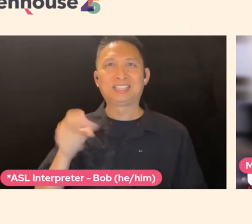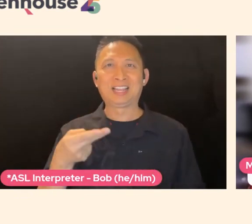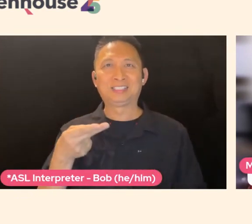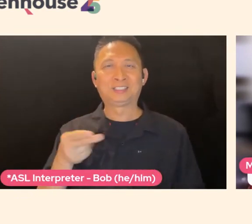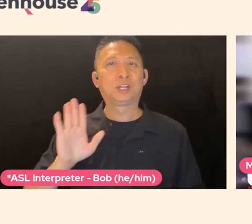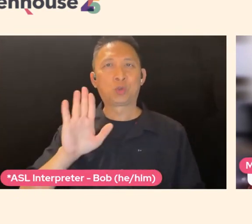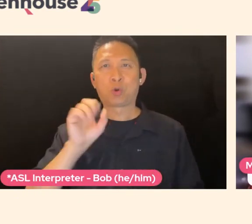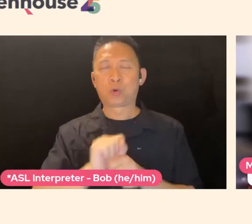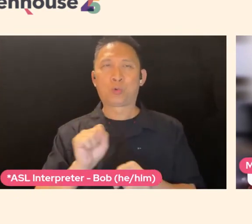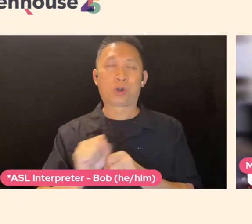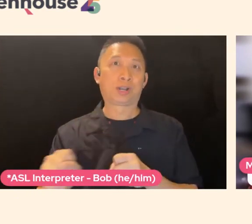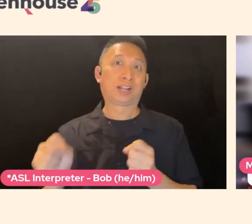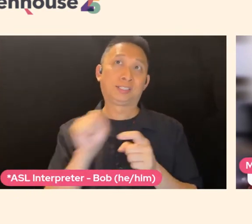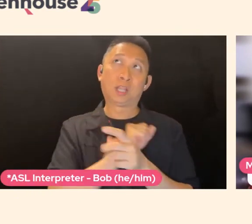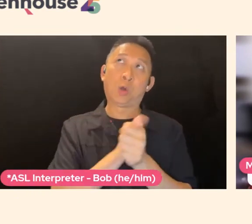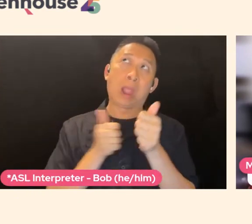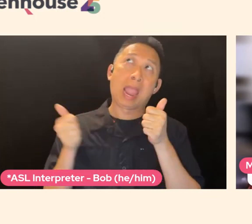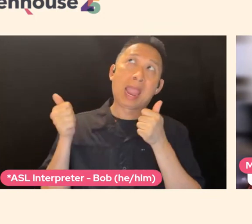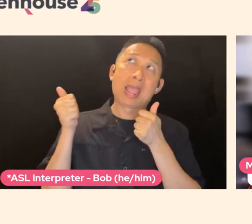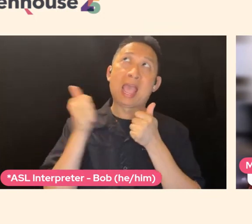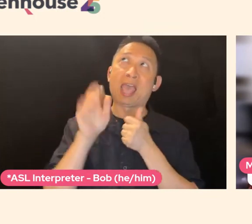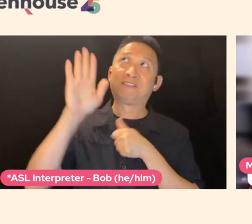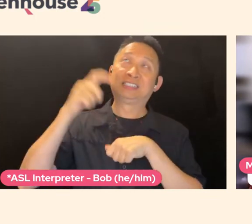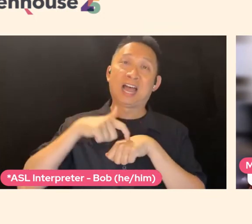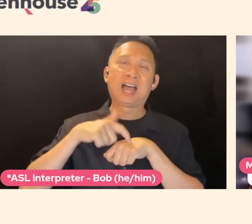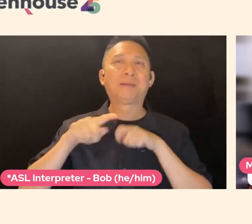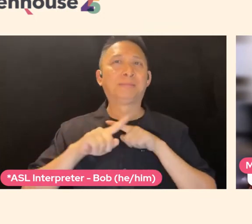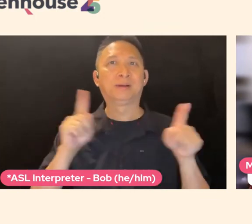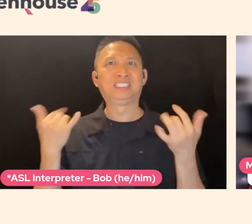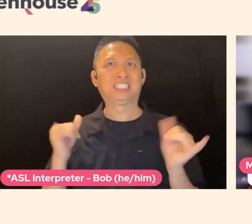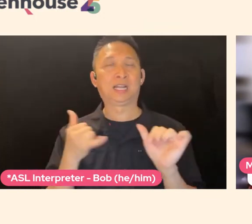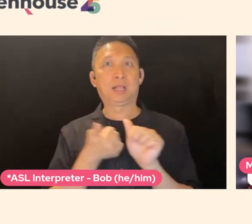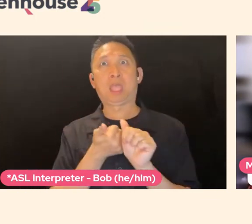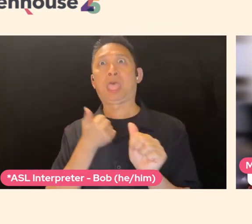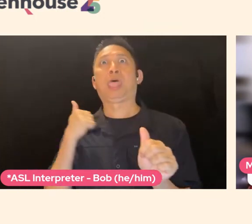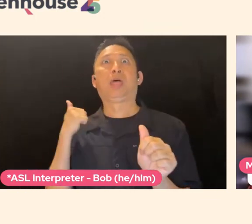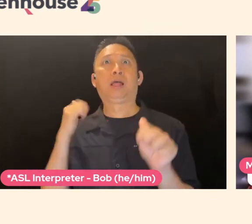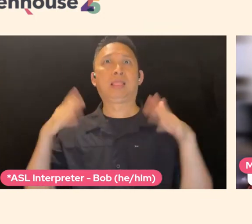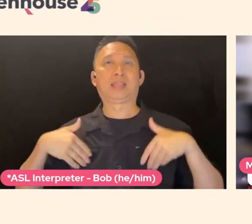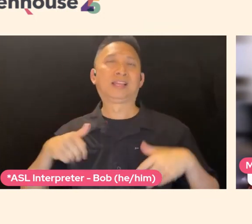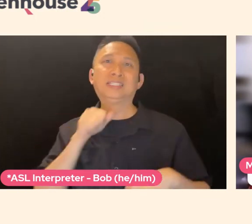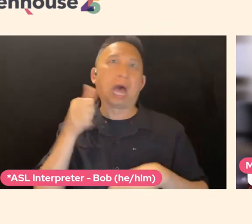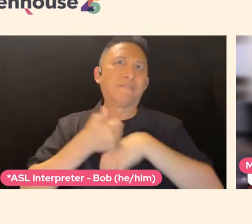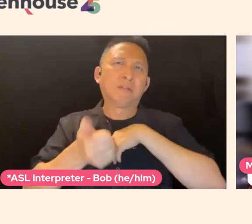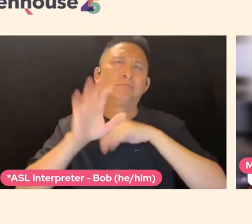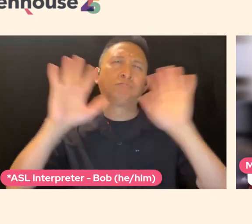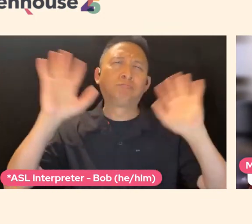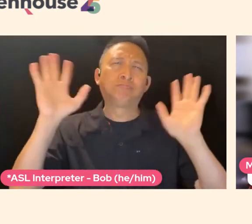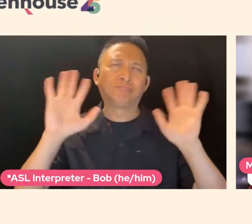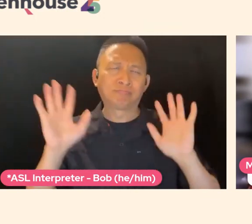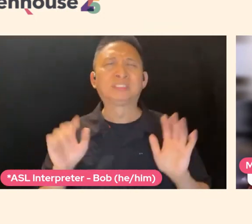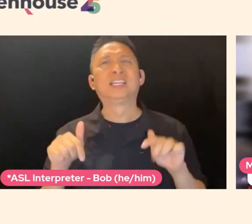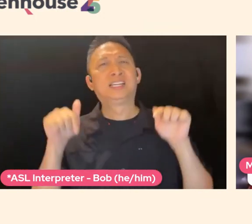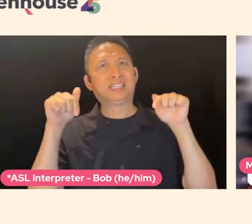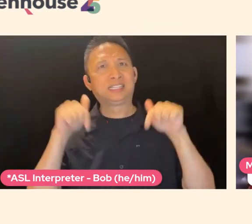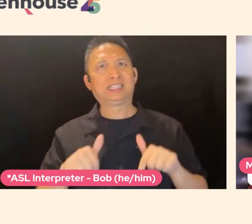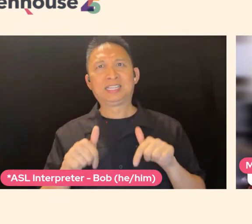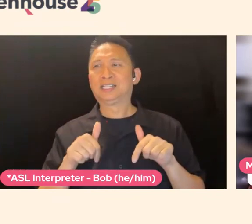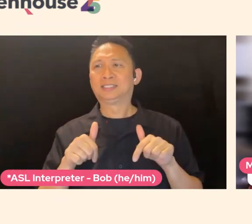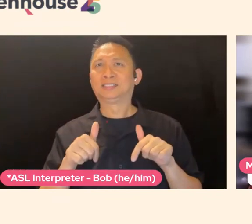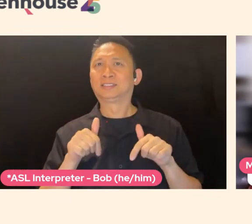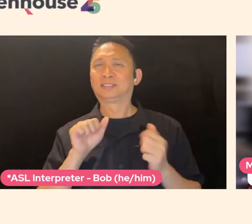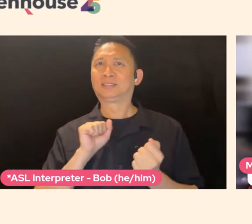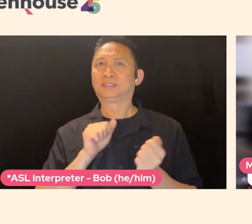time and way too late too. And it's not Baltimore Safe Haven's fault. This is long overdue,